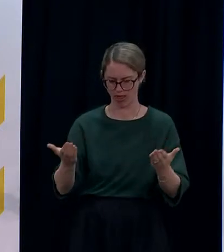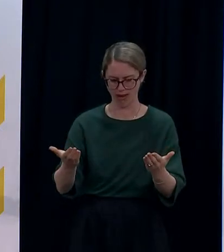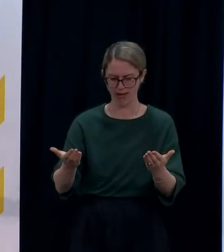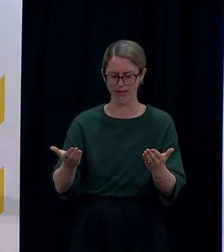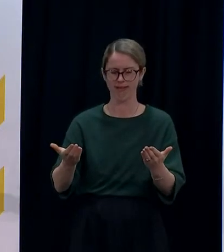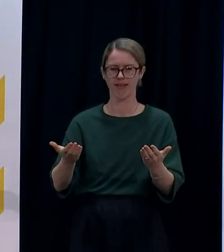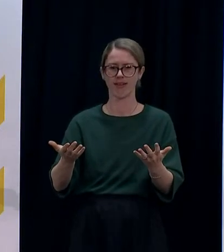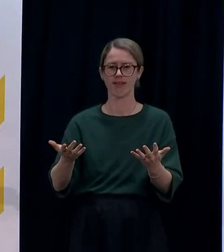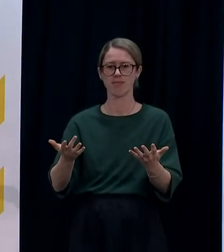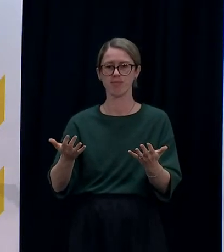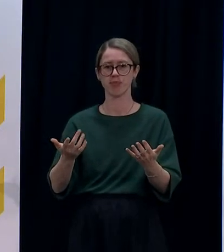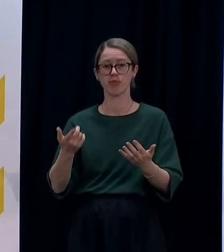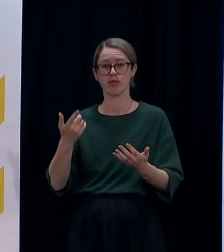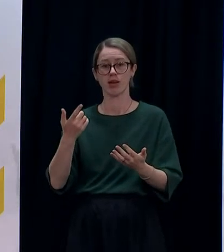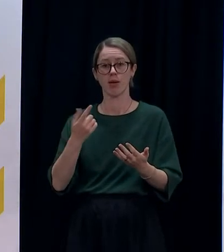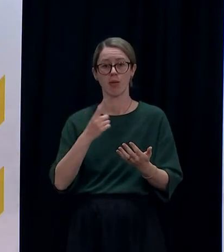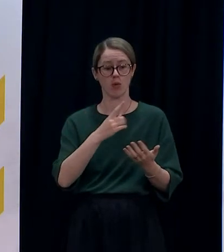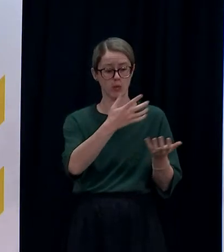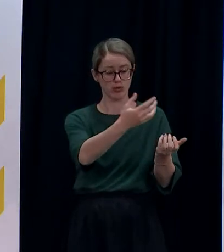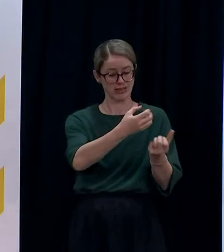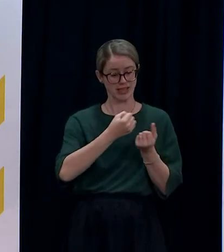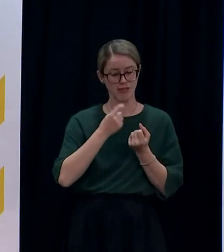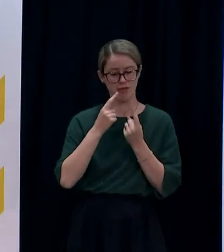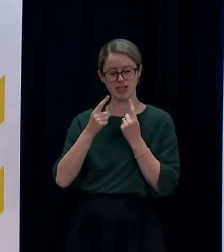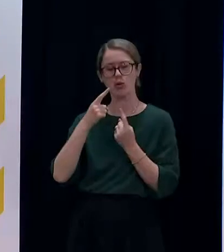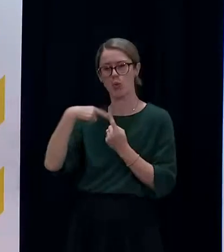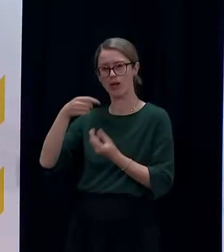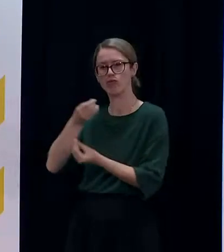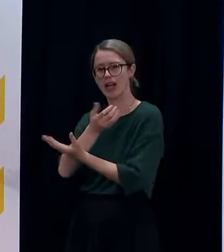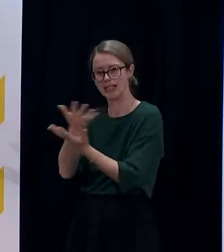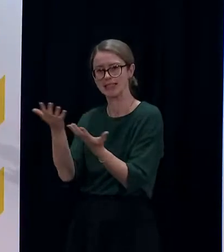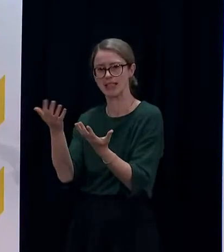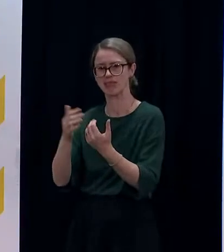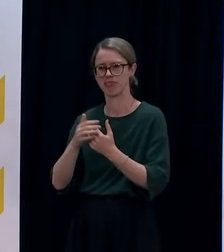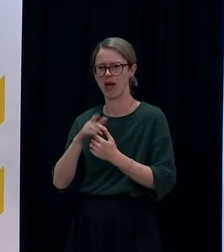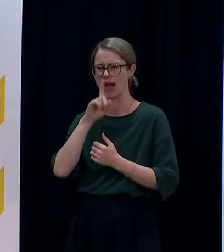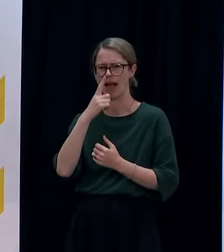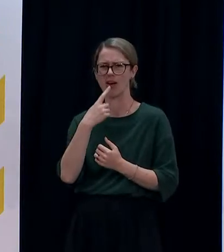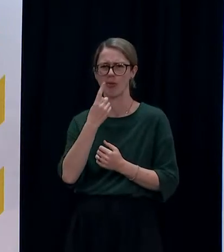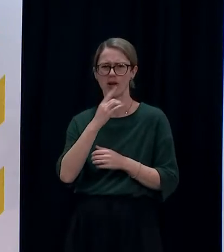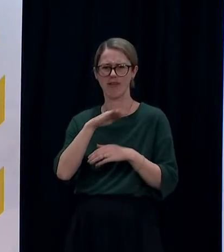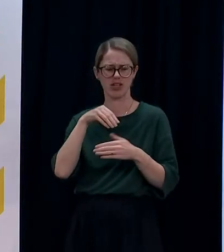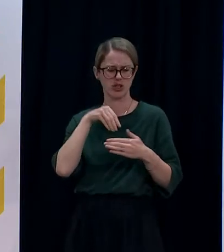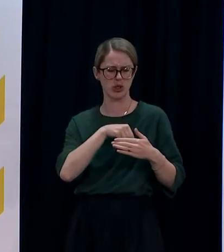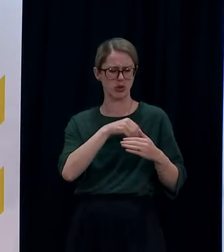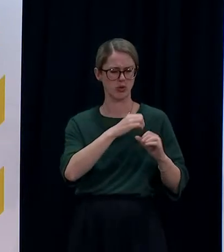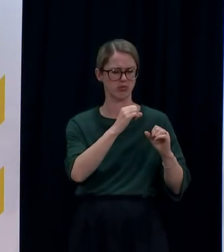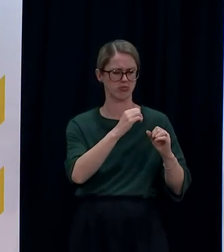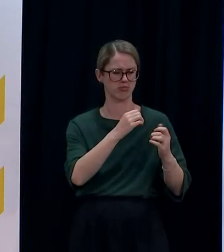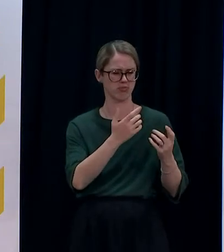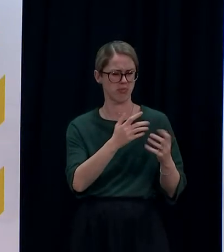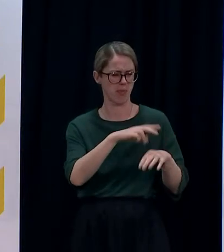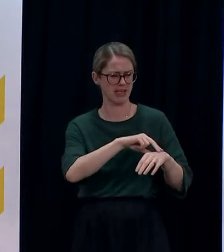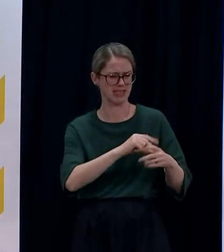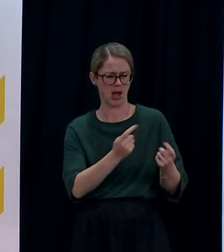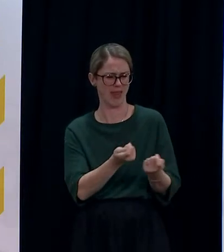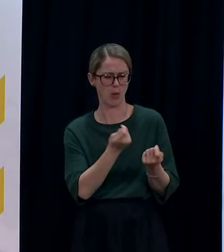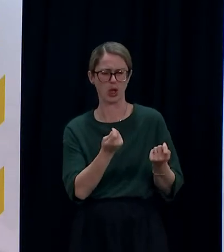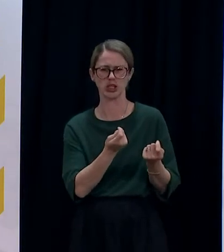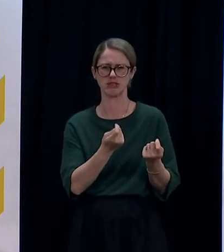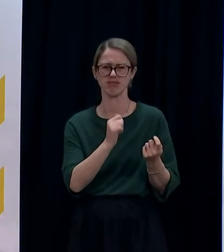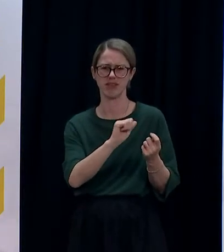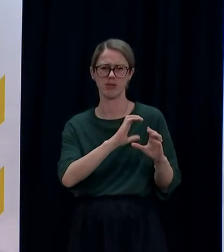time. We released the information we had as soon as possible. I can't comment on the internal mechanics of the police's